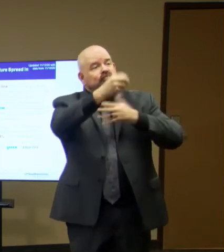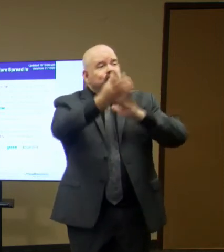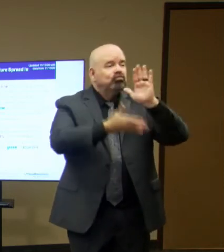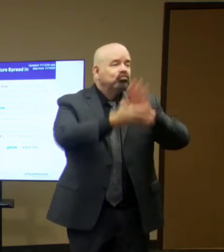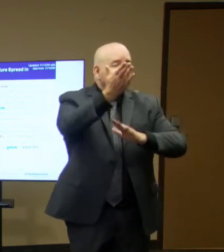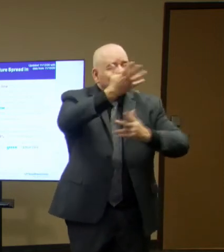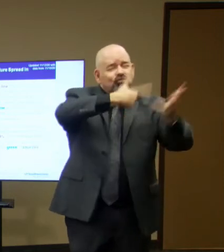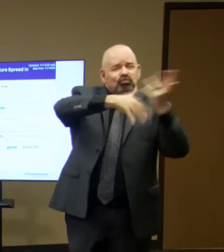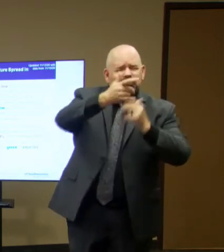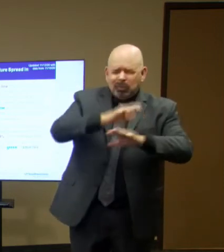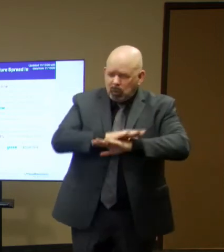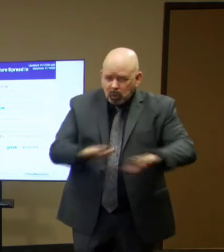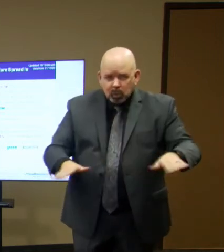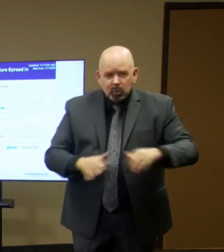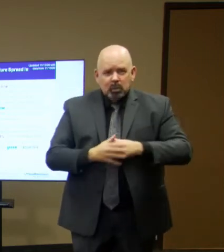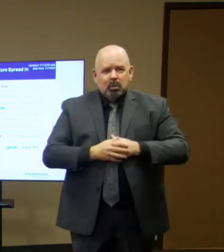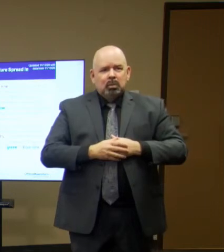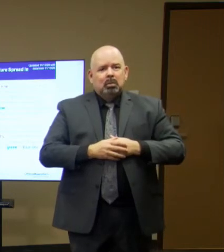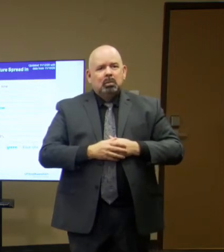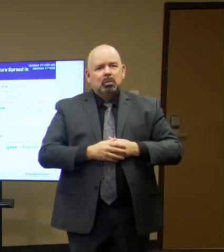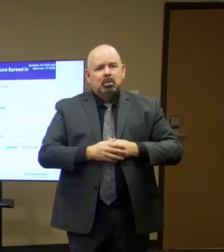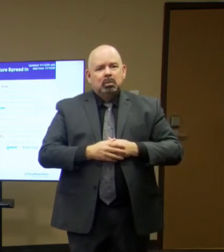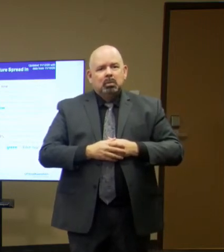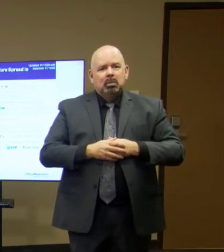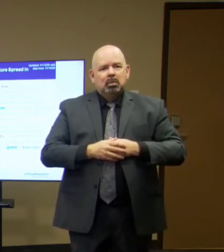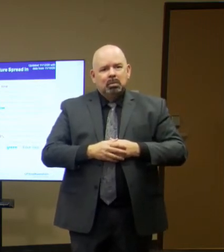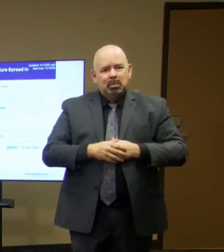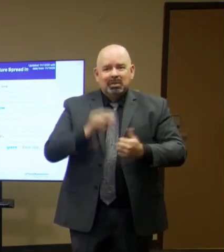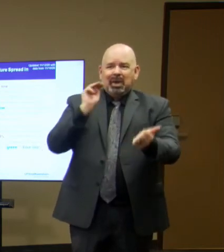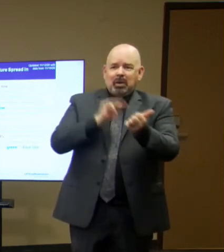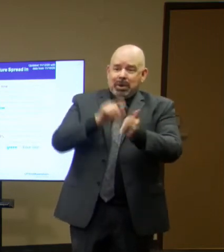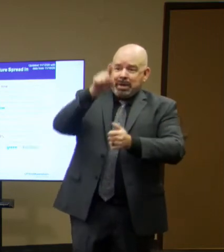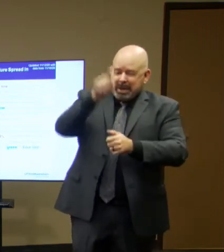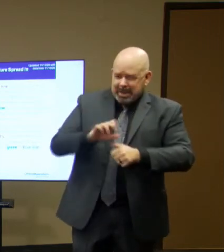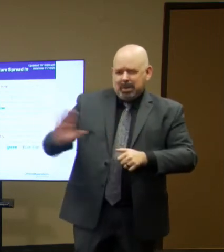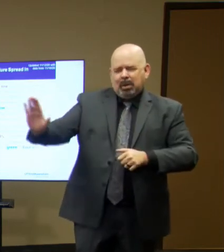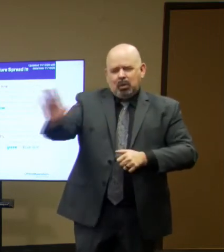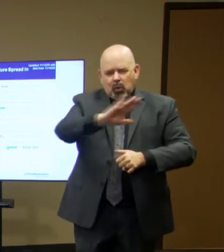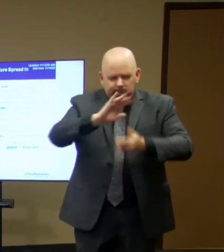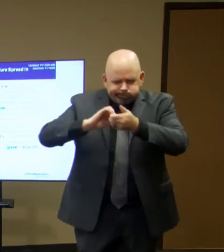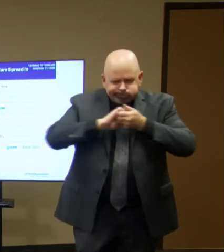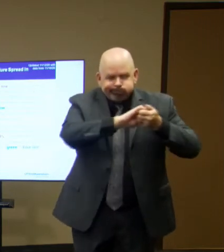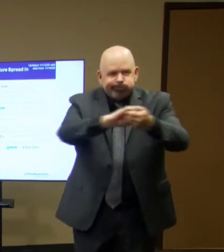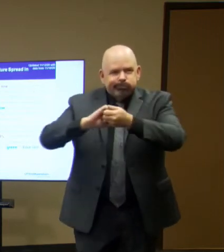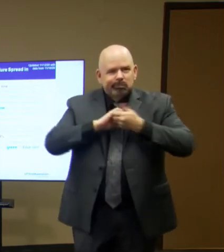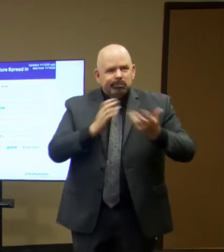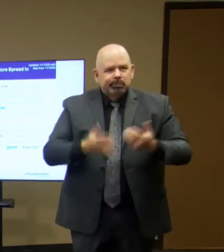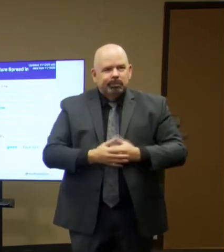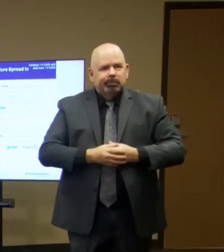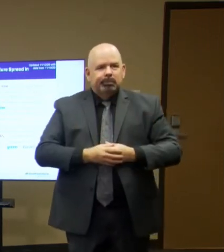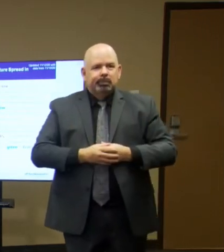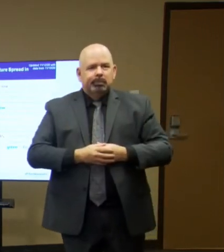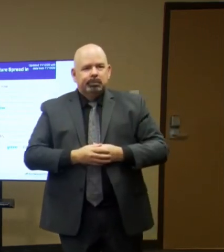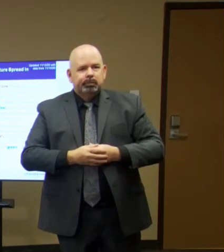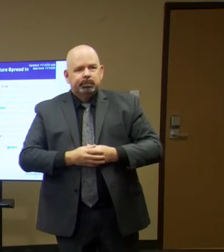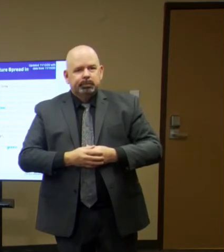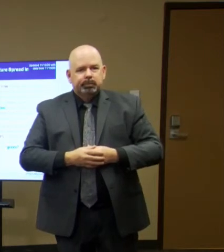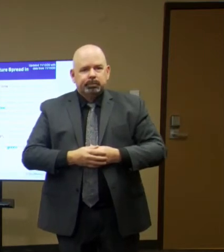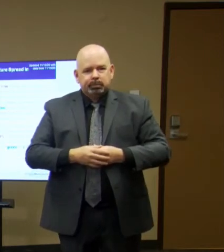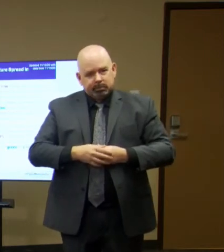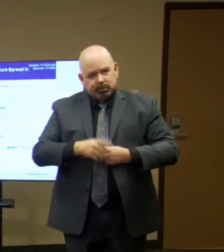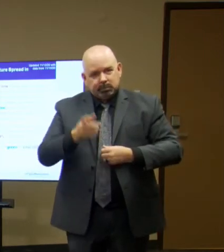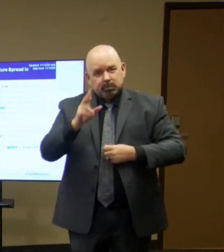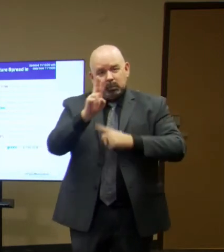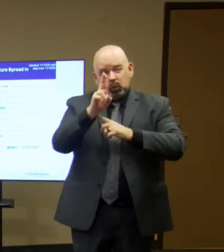UT Southwestern yesterday, and people were saying to me, that's what they need. They need you to wear your mask,